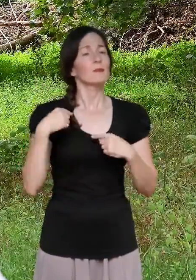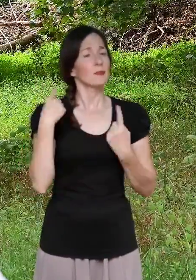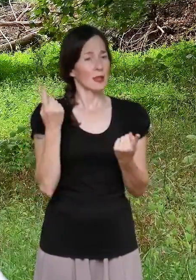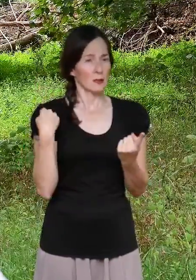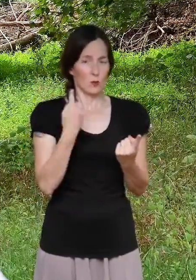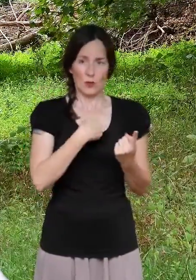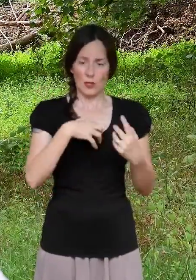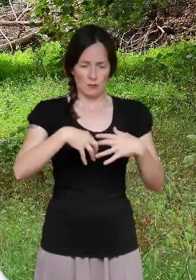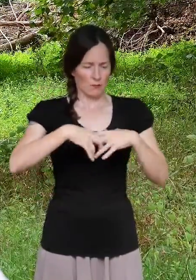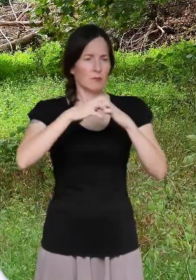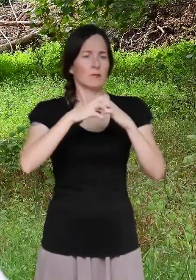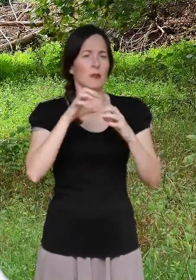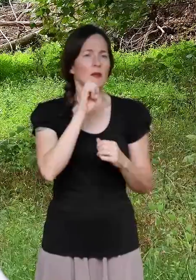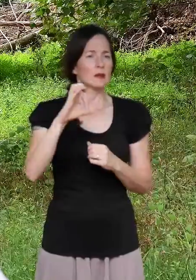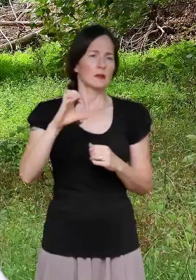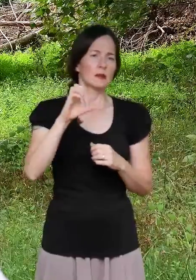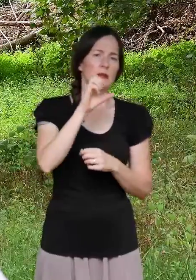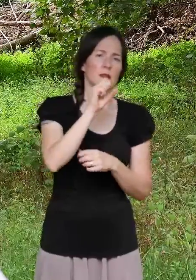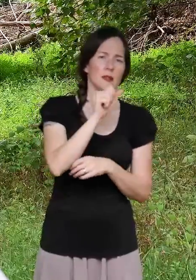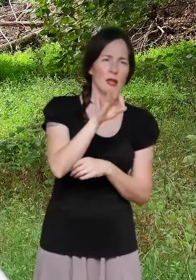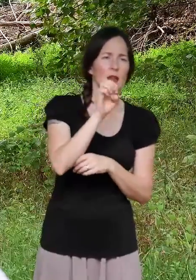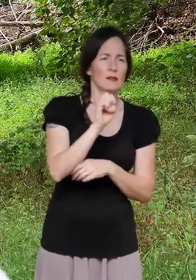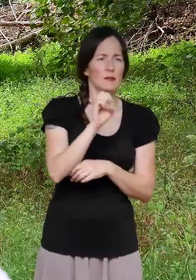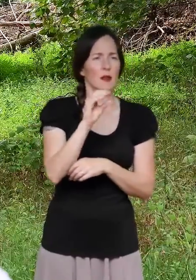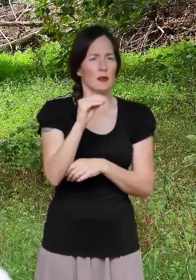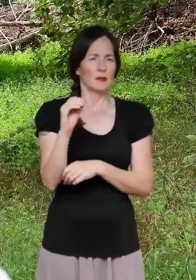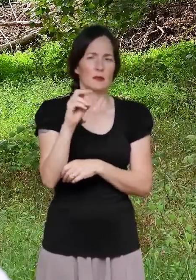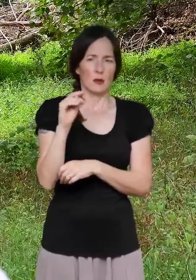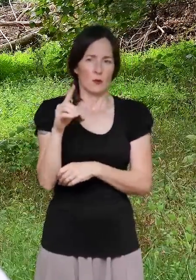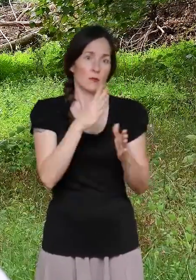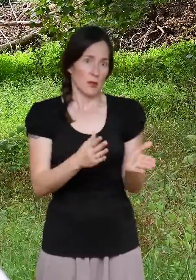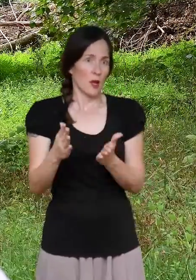Sound plan is to keep our residents safe,